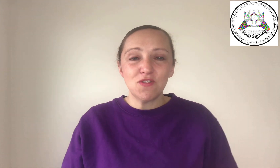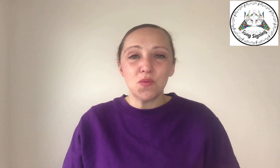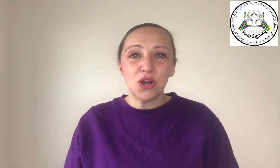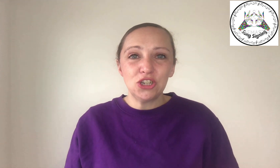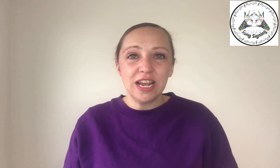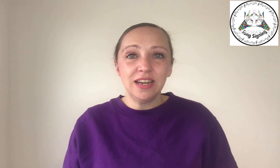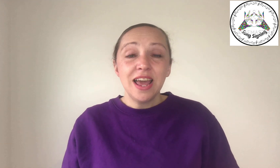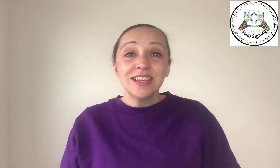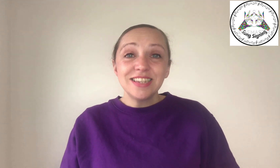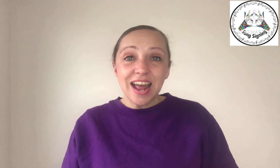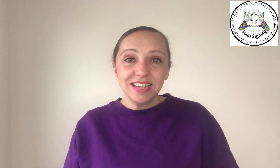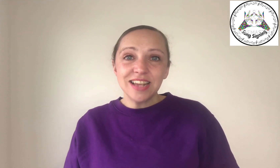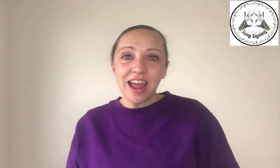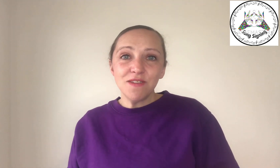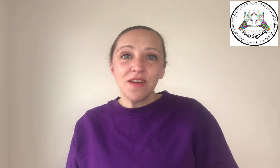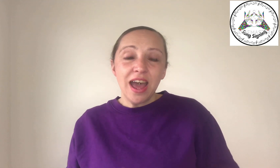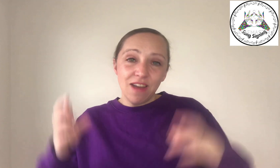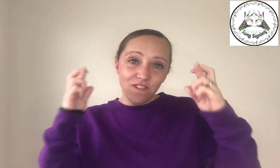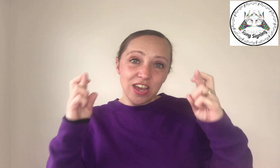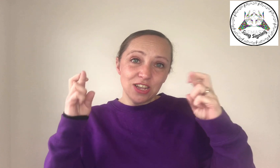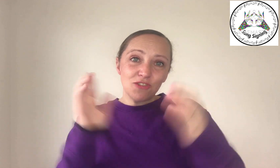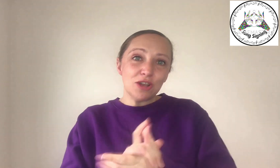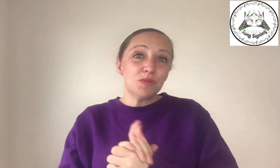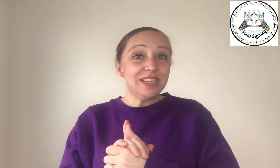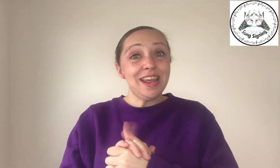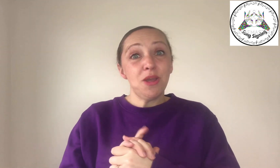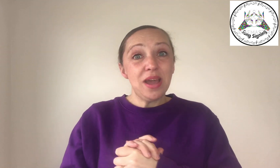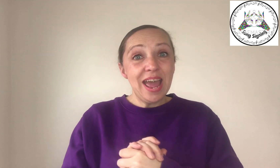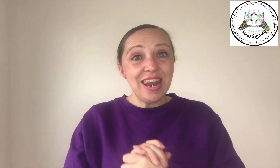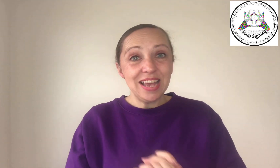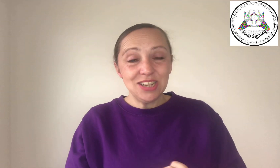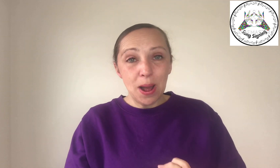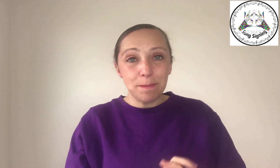for watching. Stay safe and fingers crossed we'll see you again next time.